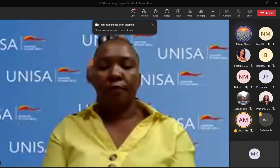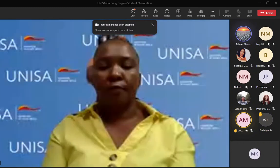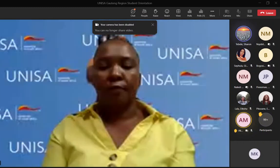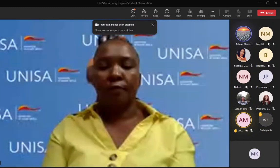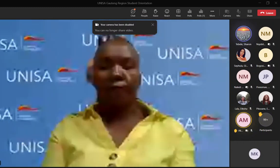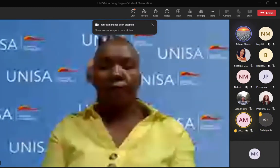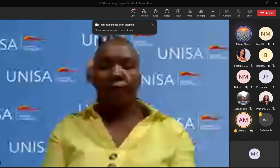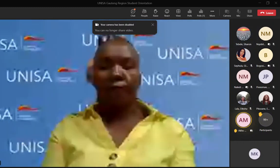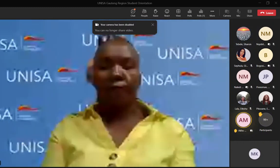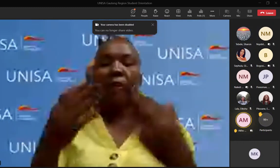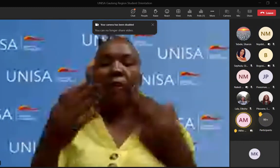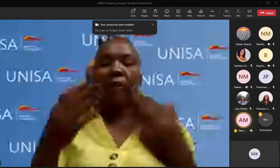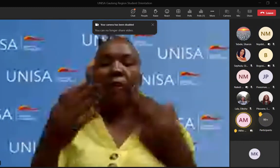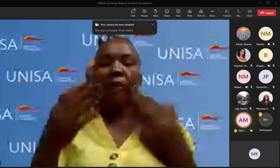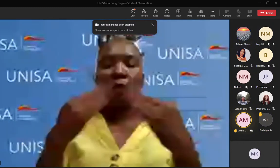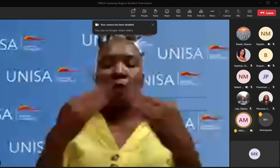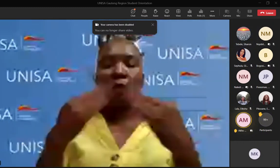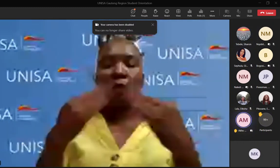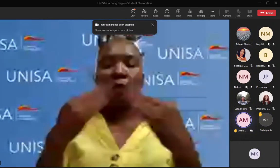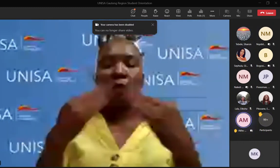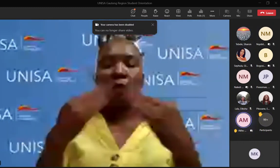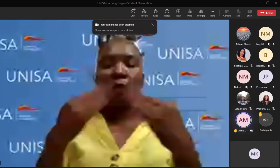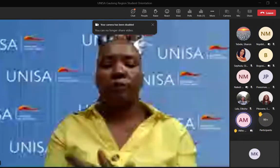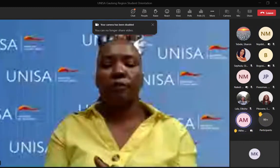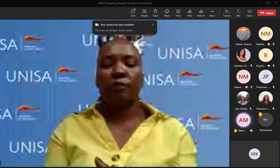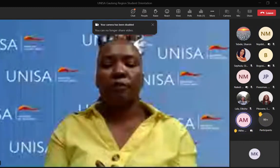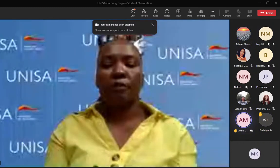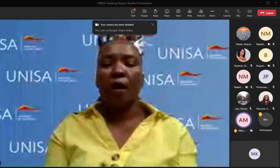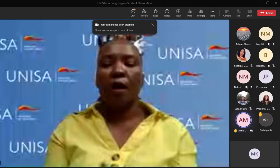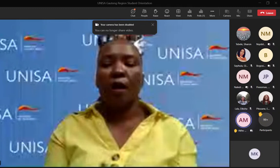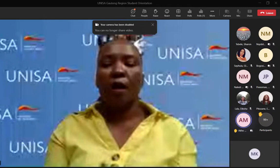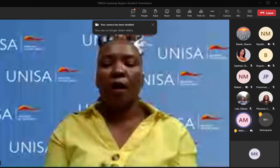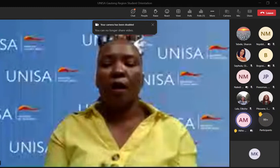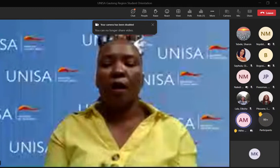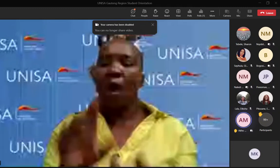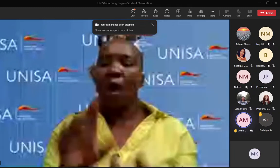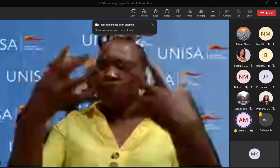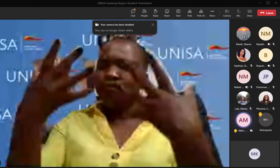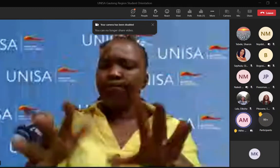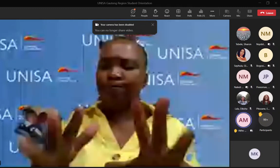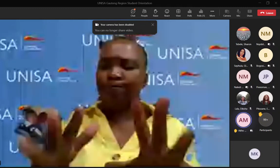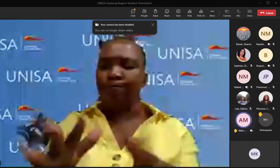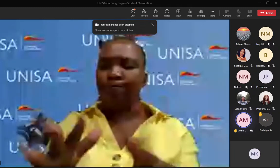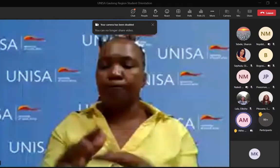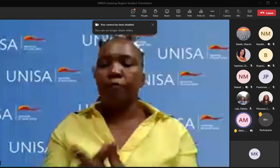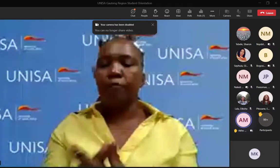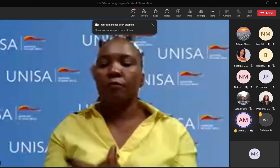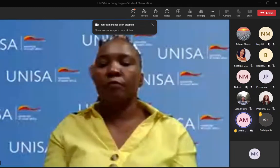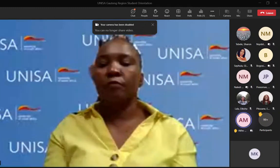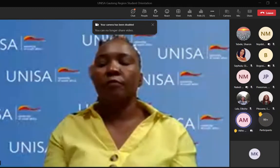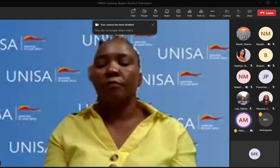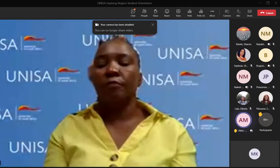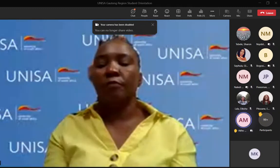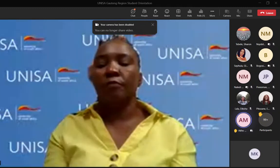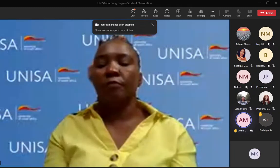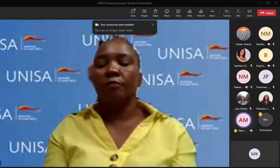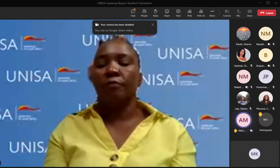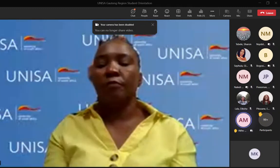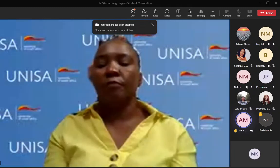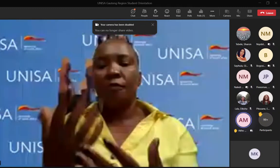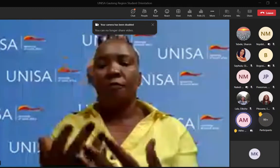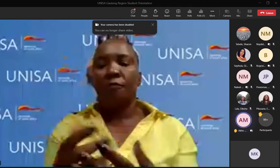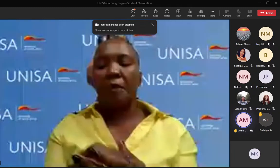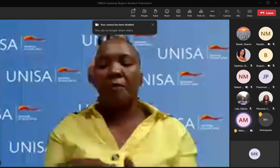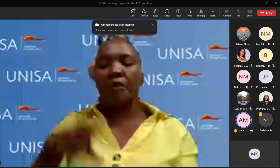thank you guys um I've already asked what I wanted to ask um I think it's maybe because of the load trading and network